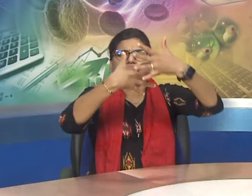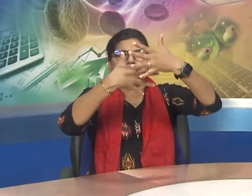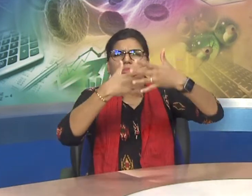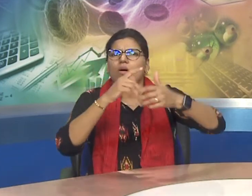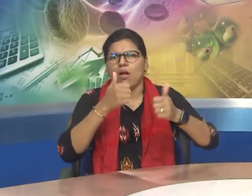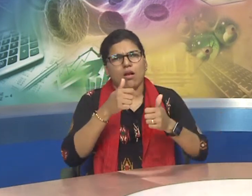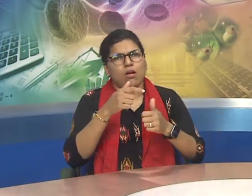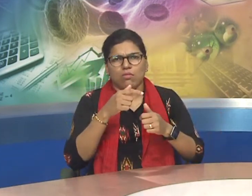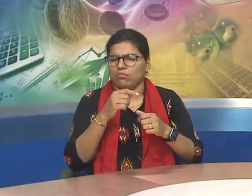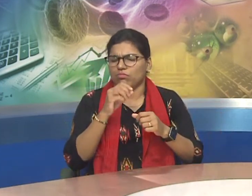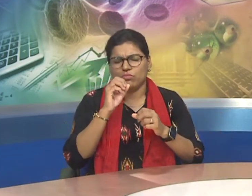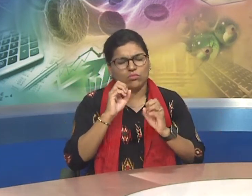and